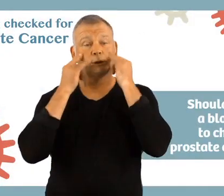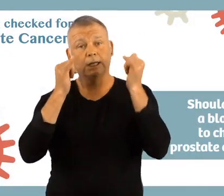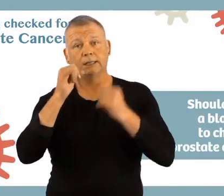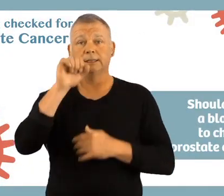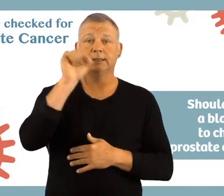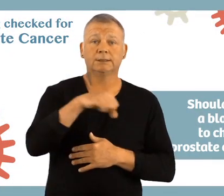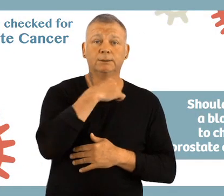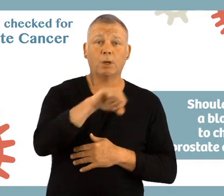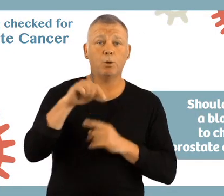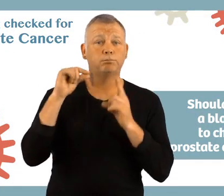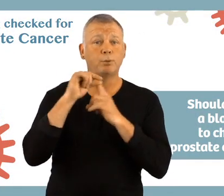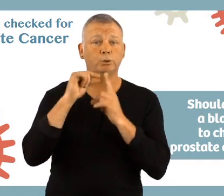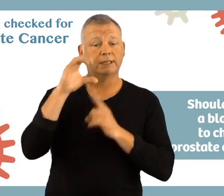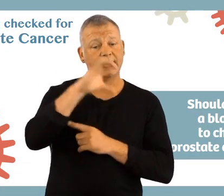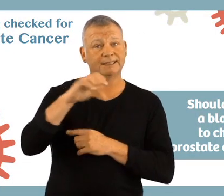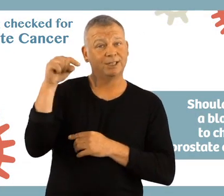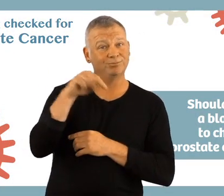Should I have a blood test to check for prostate cancer?